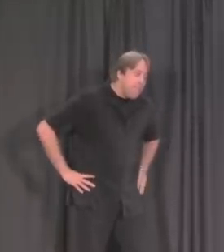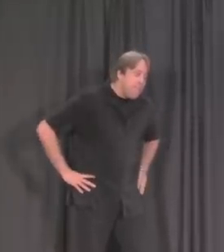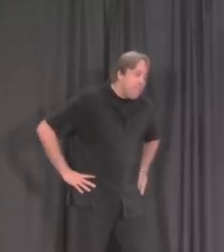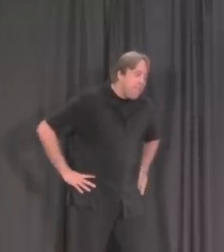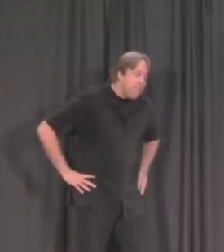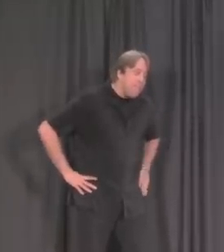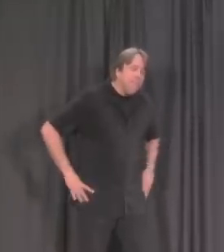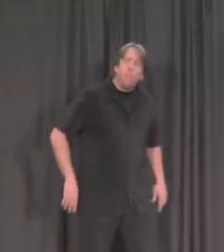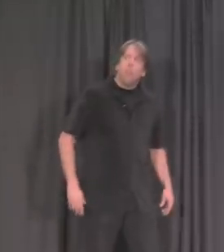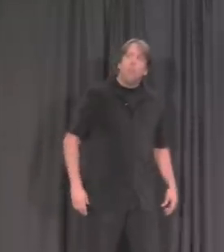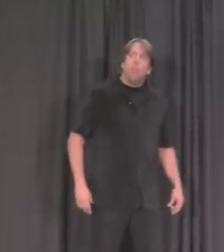come.